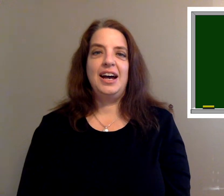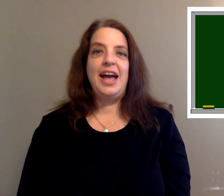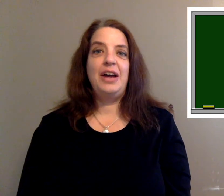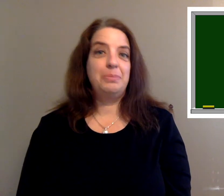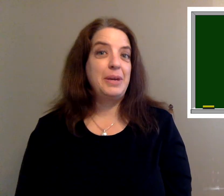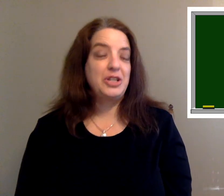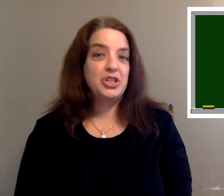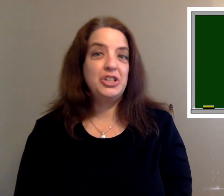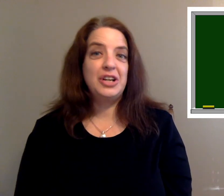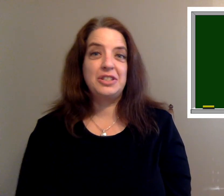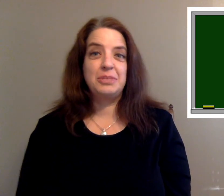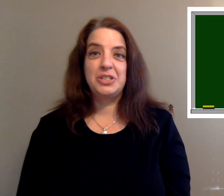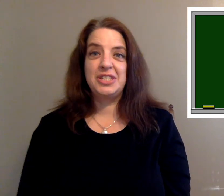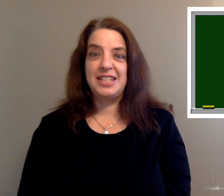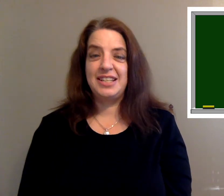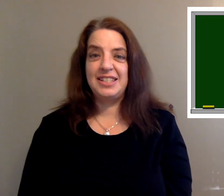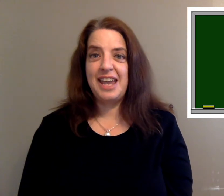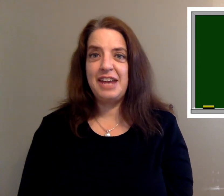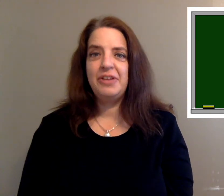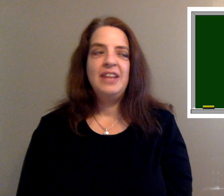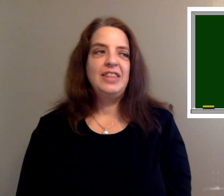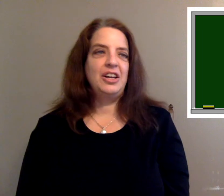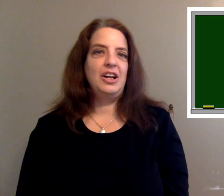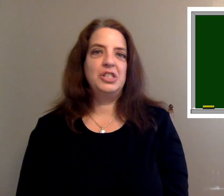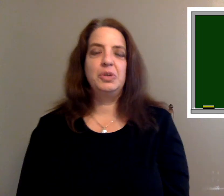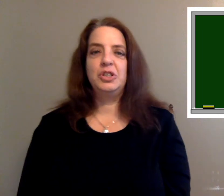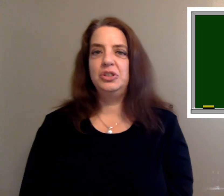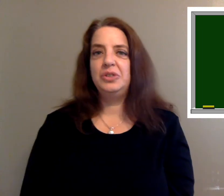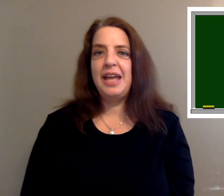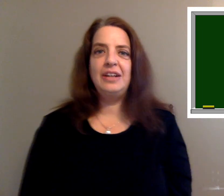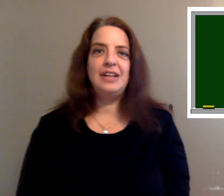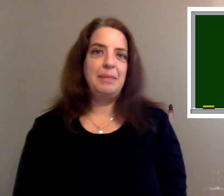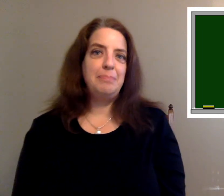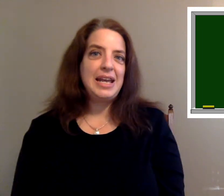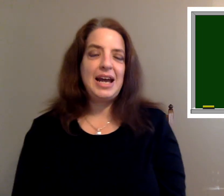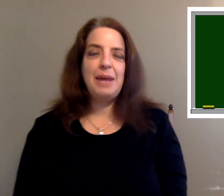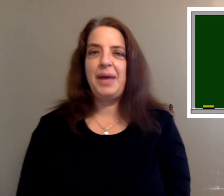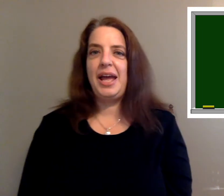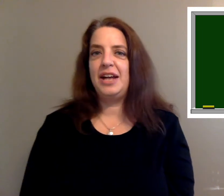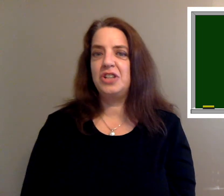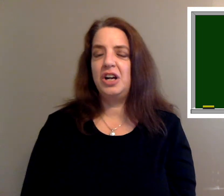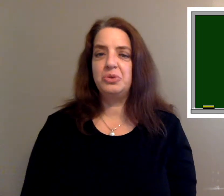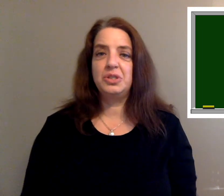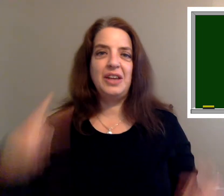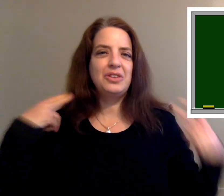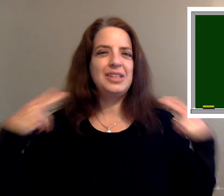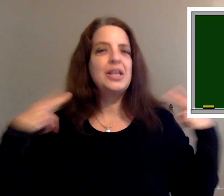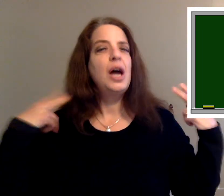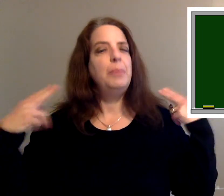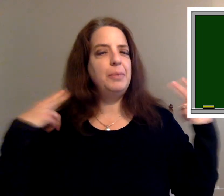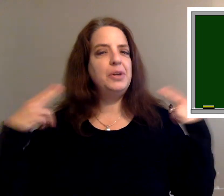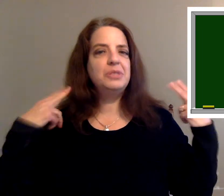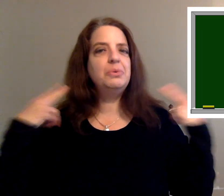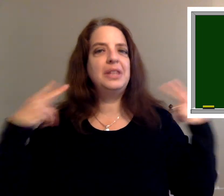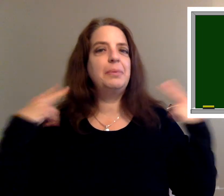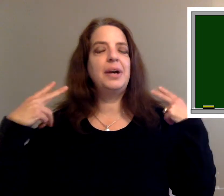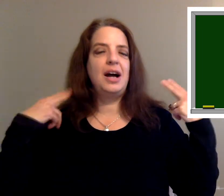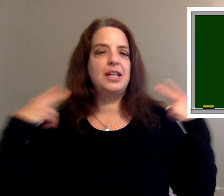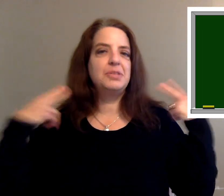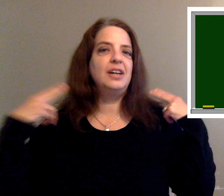to make sure your customers stay safe. That can also include nail and makeup and all sorts of other things. But mostly when we think about cosmetology,